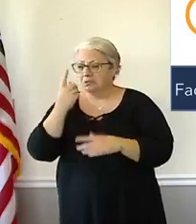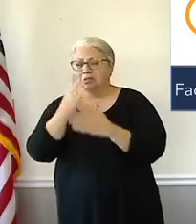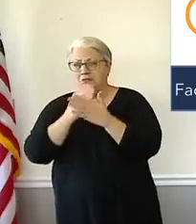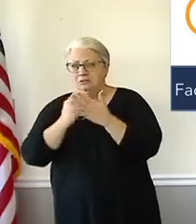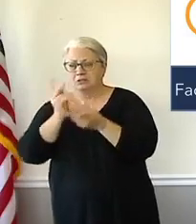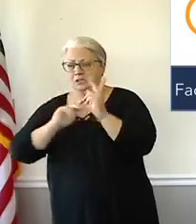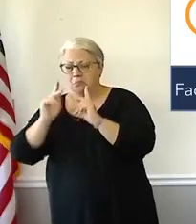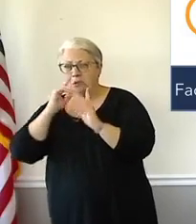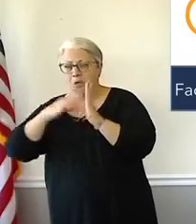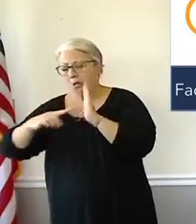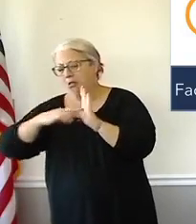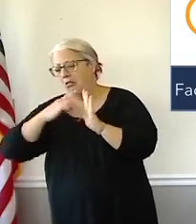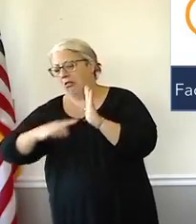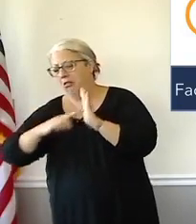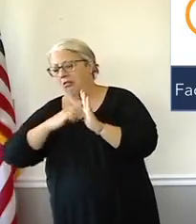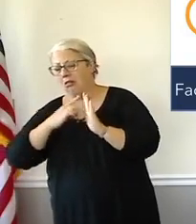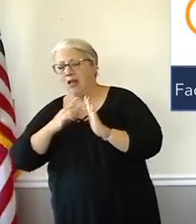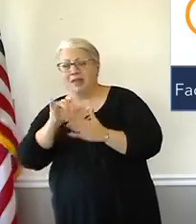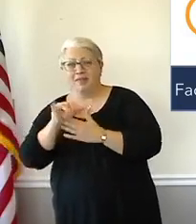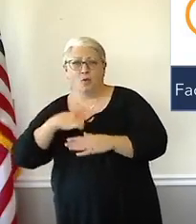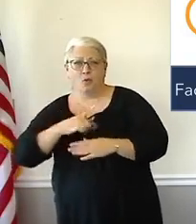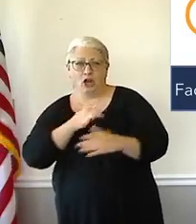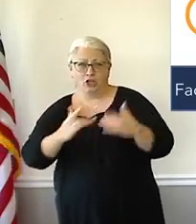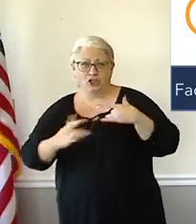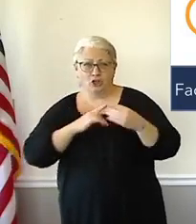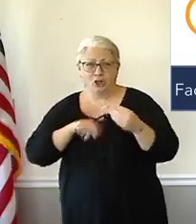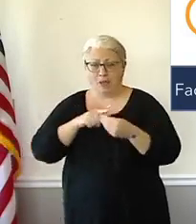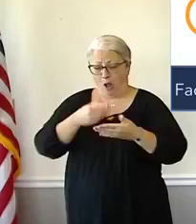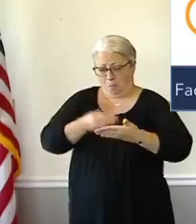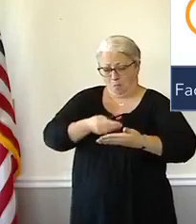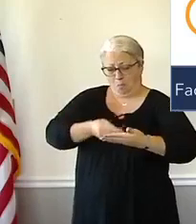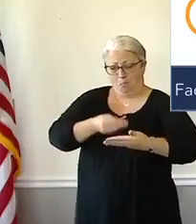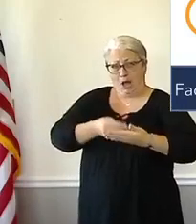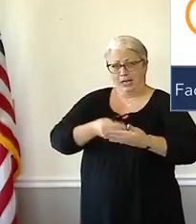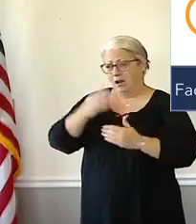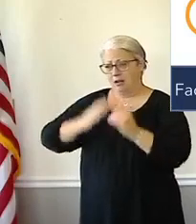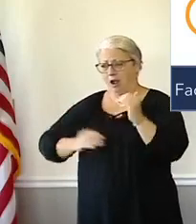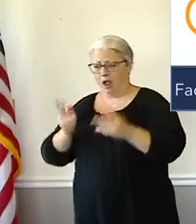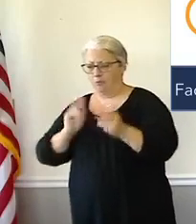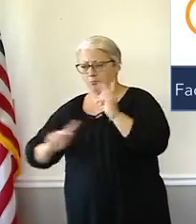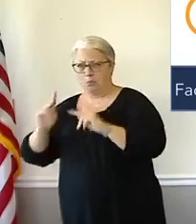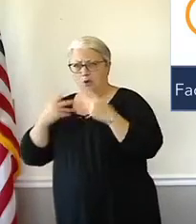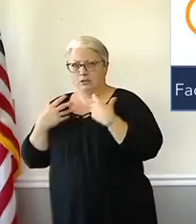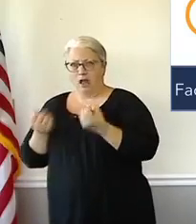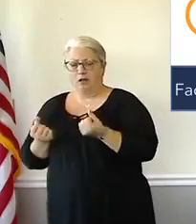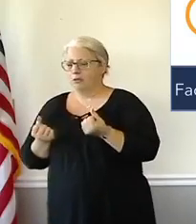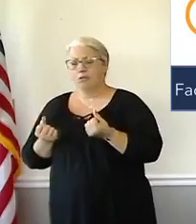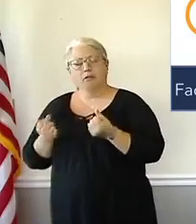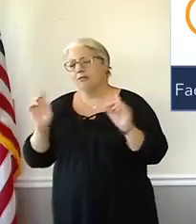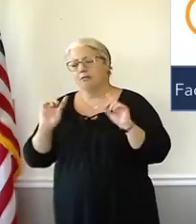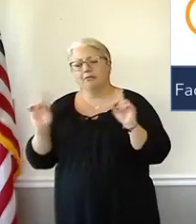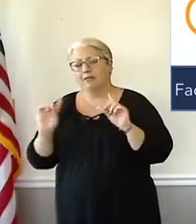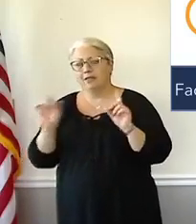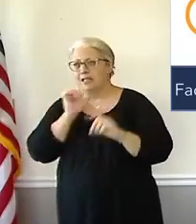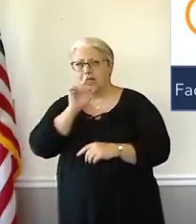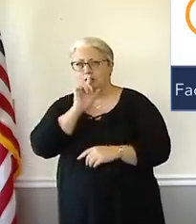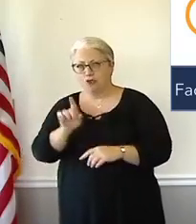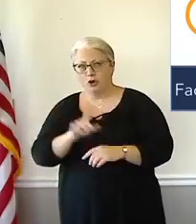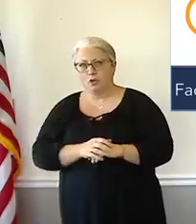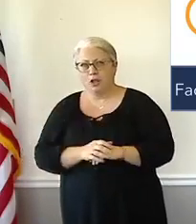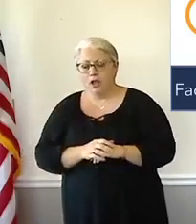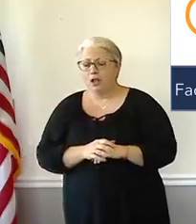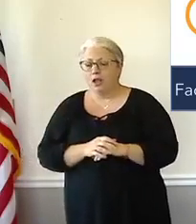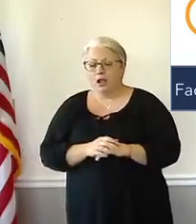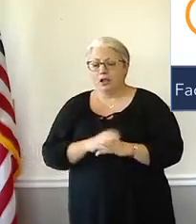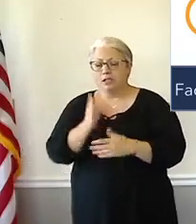more concerned about the dollar than public health. This is not about that. There are businesses, obviously, who aren't making any money, but they're keeping